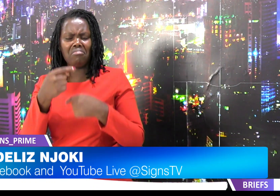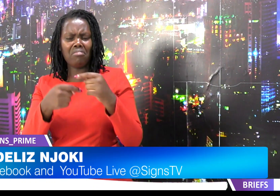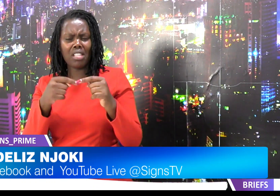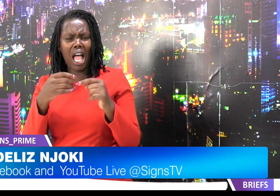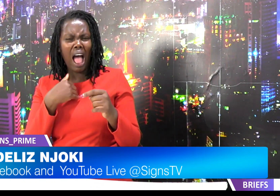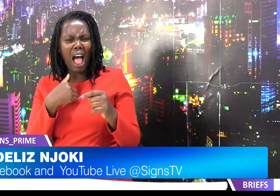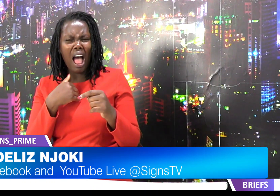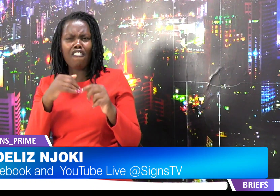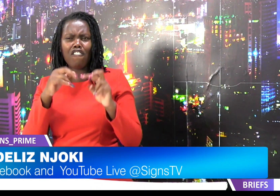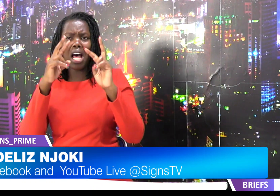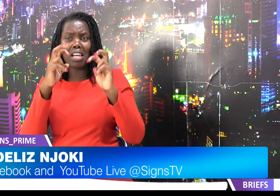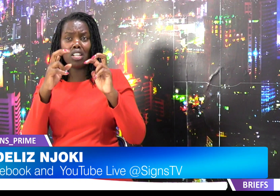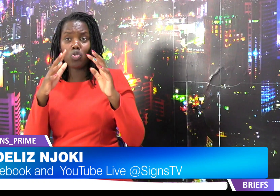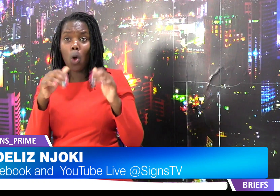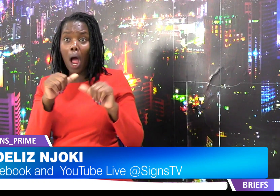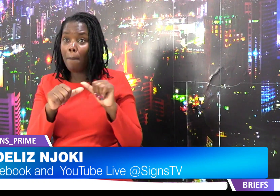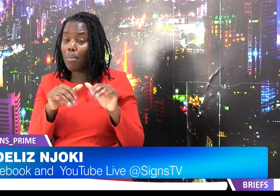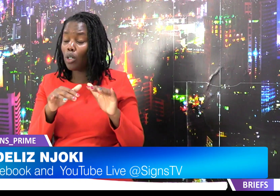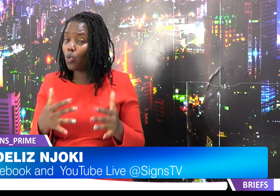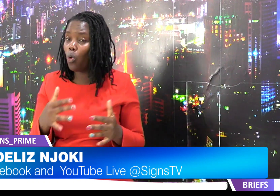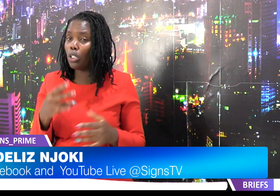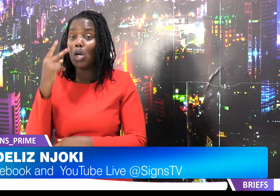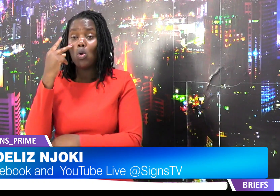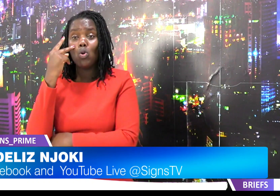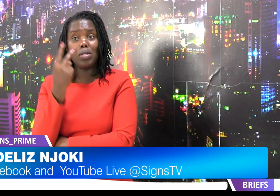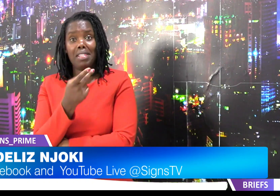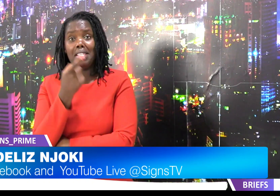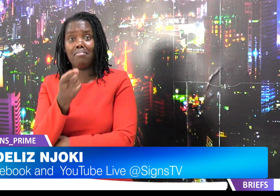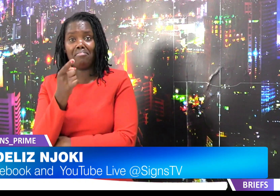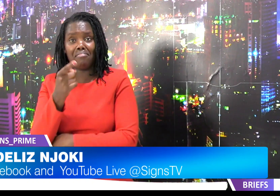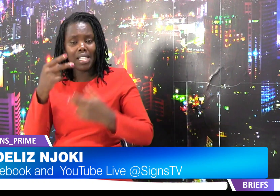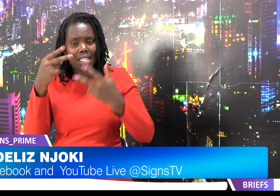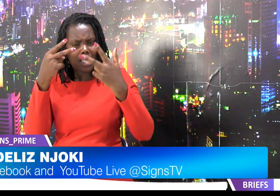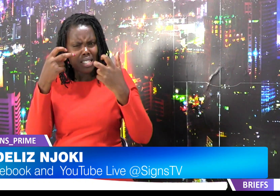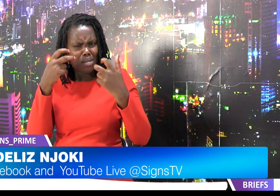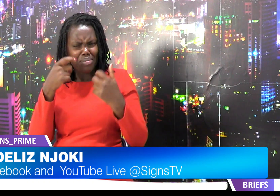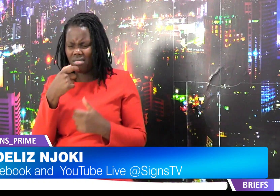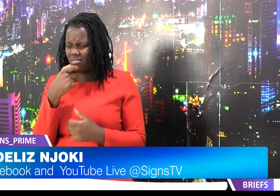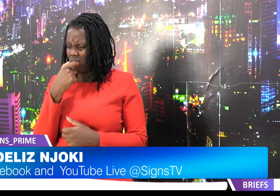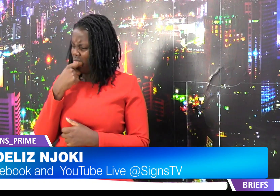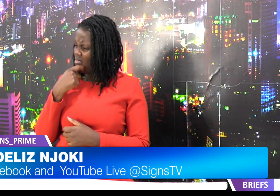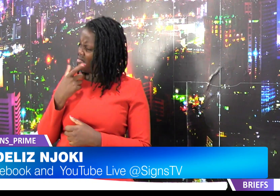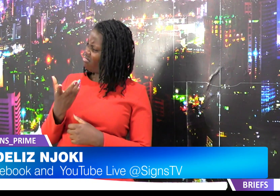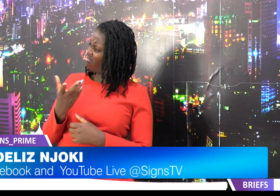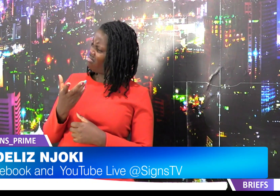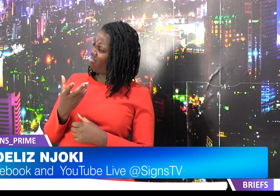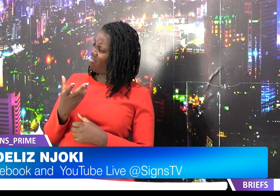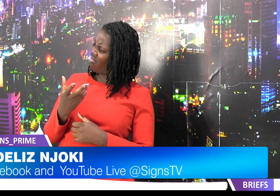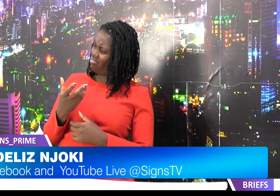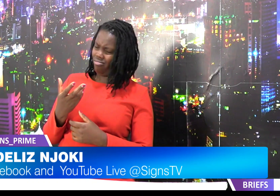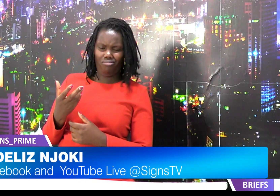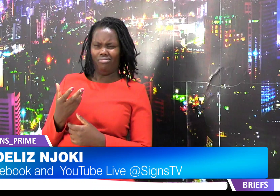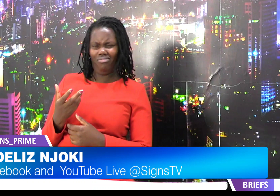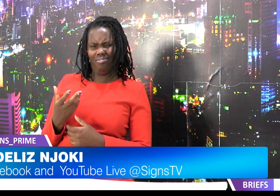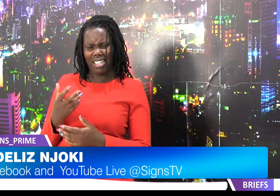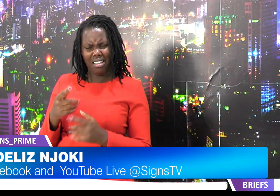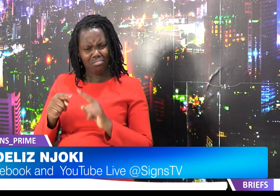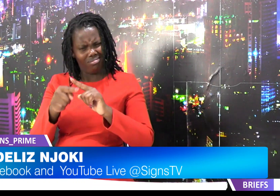There is also some issue of the suspect's age, which the court says it is